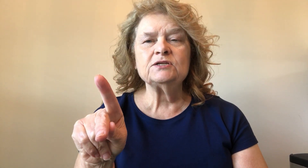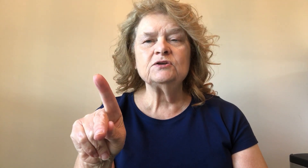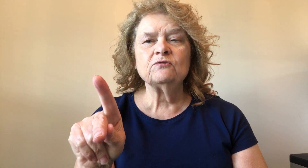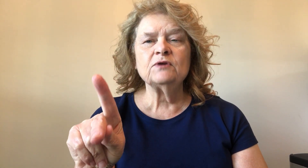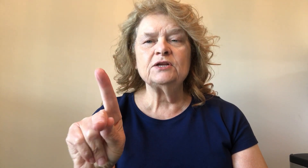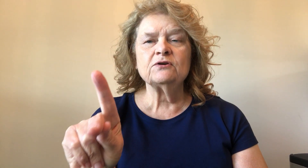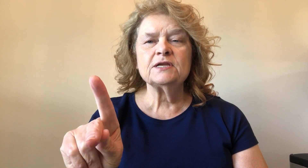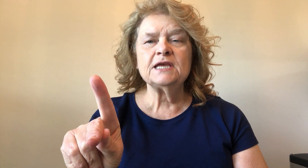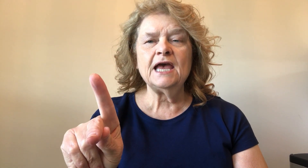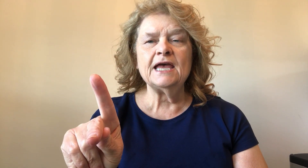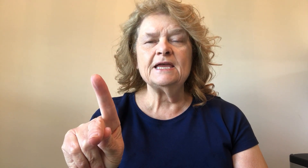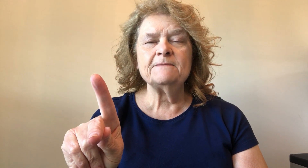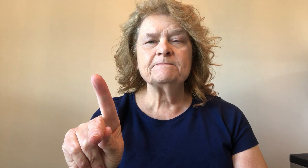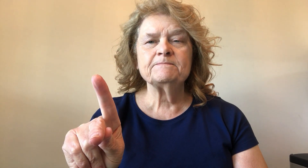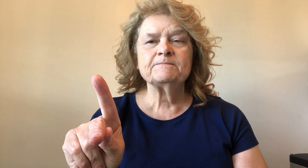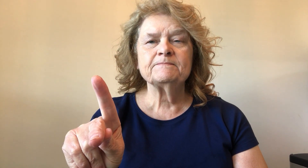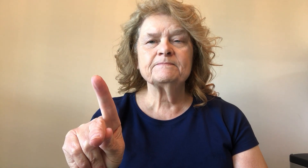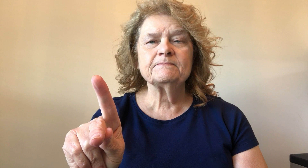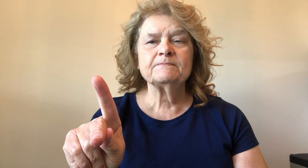to the reader. K.